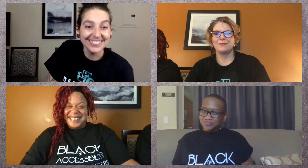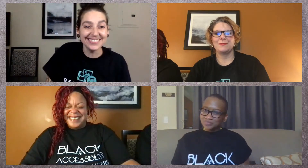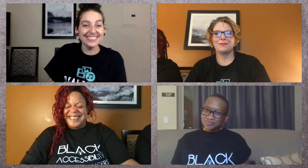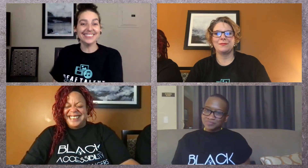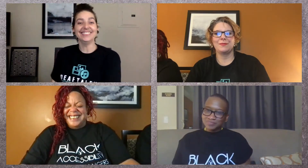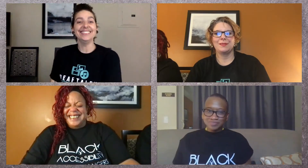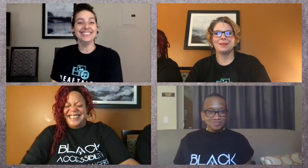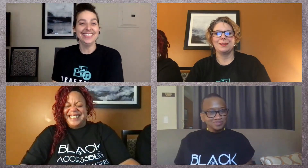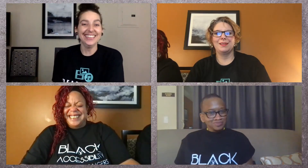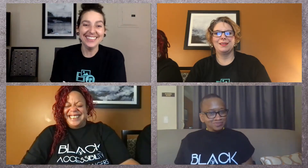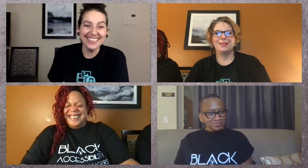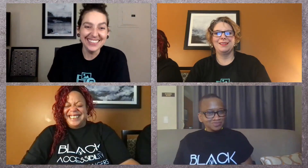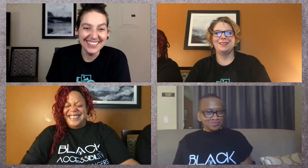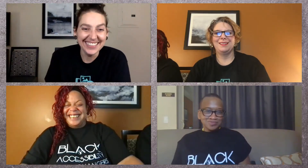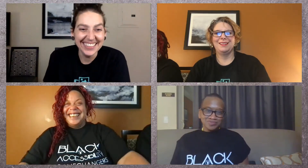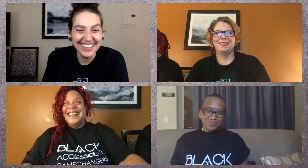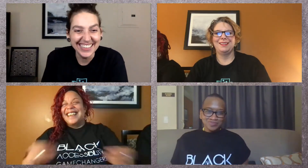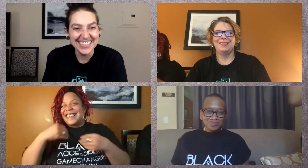feel?